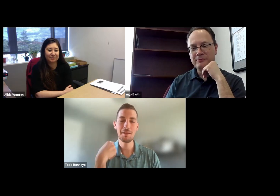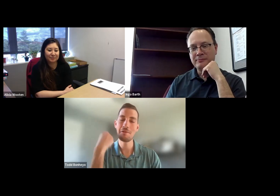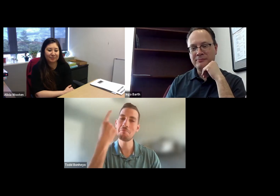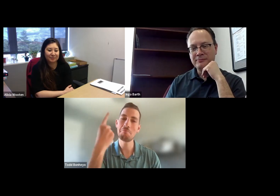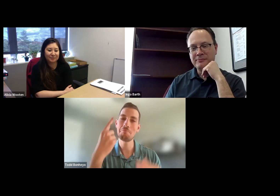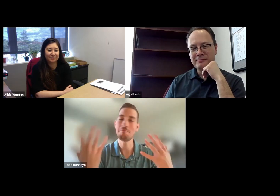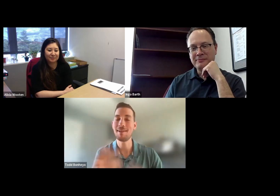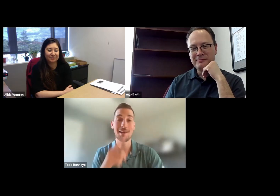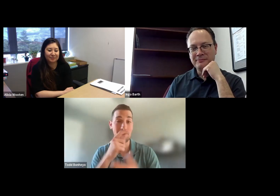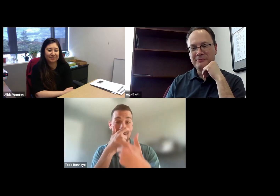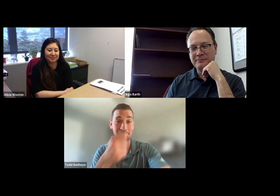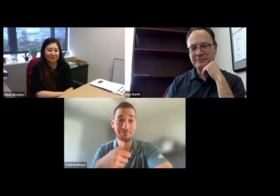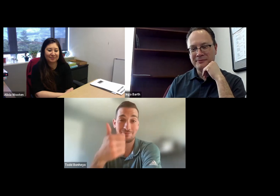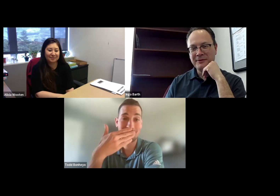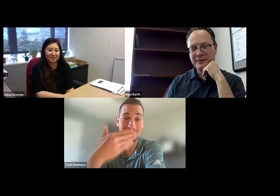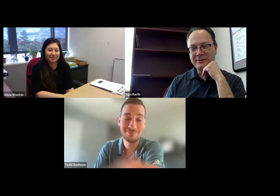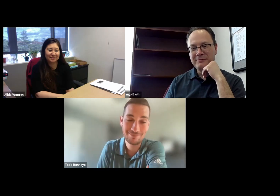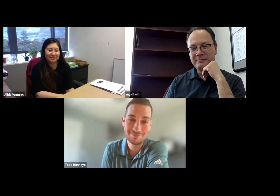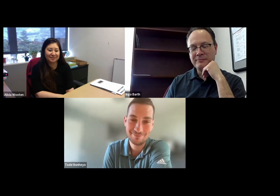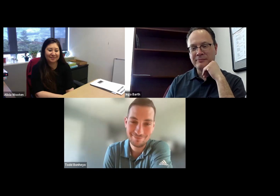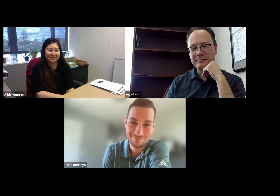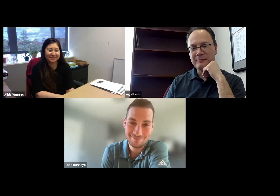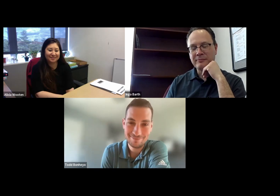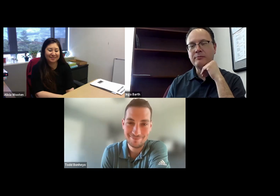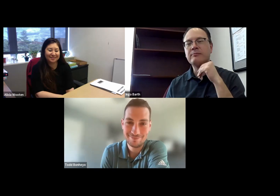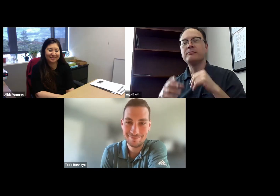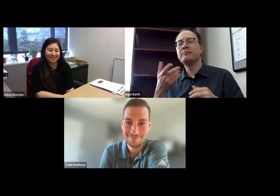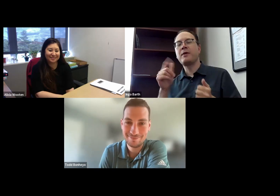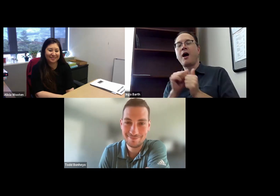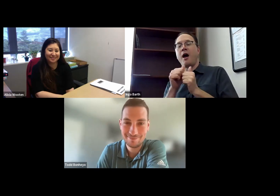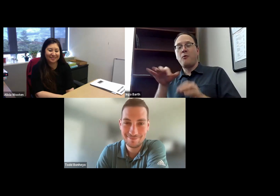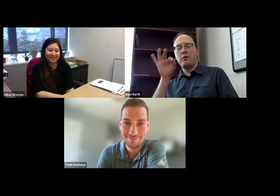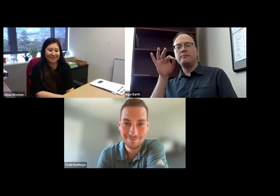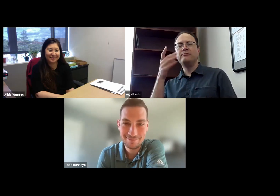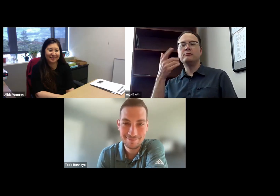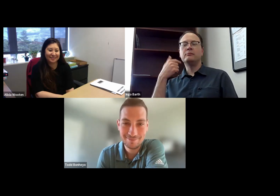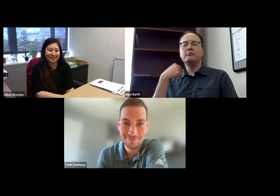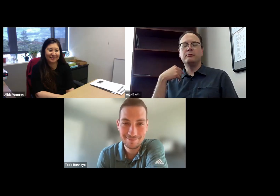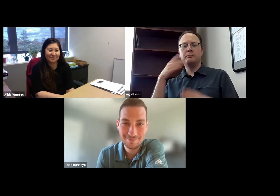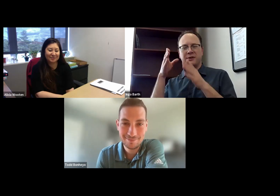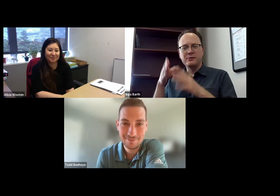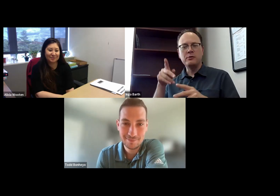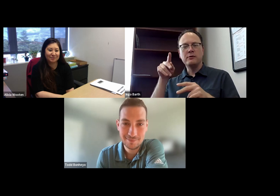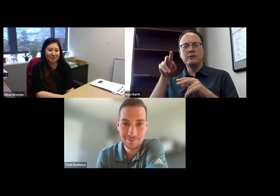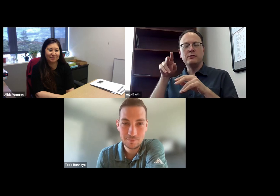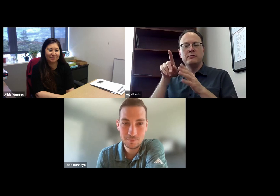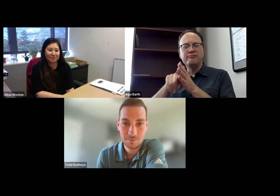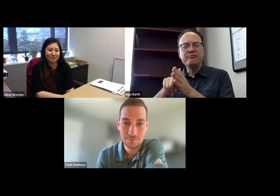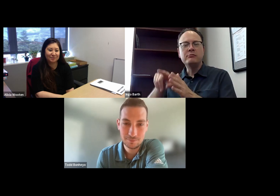And some of them were named after a person. Oh, this is really interesting. Thank you.